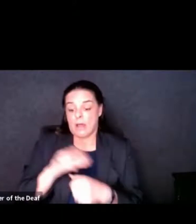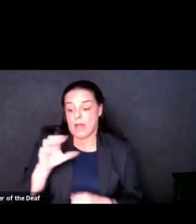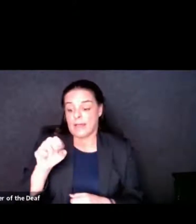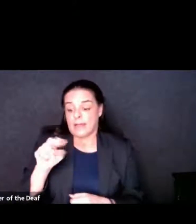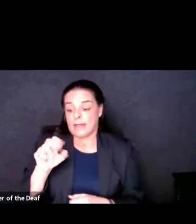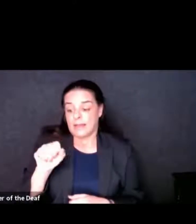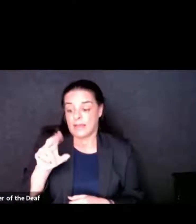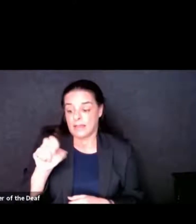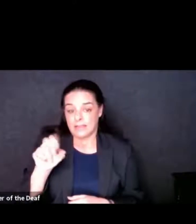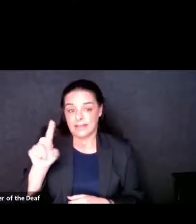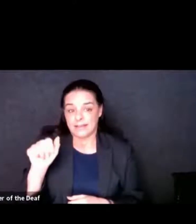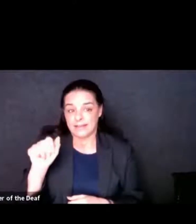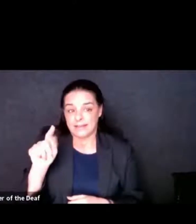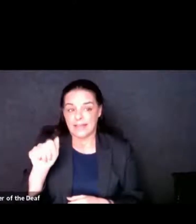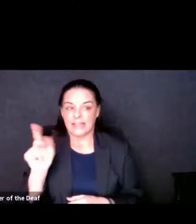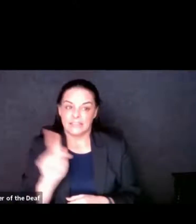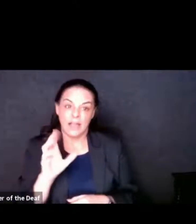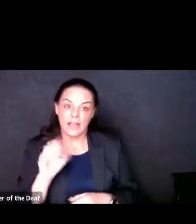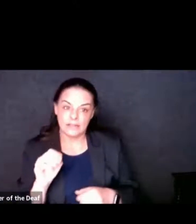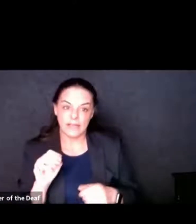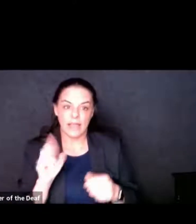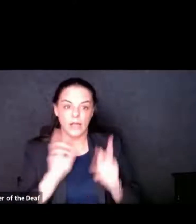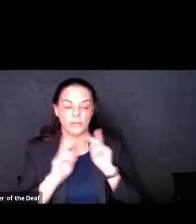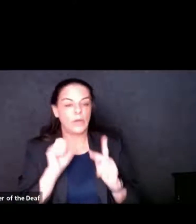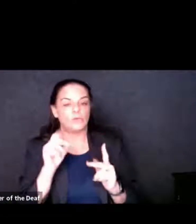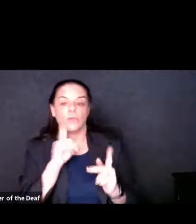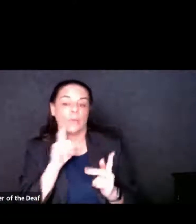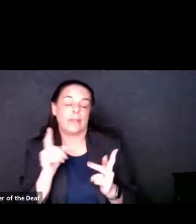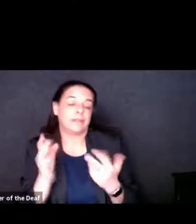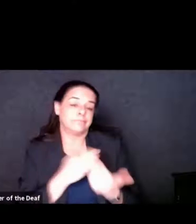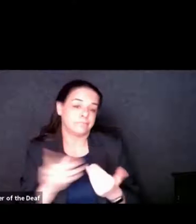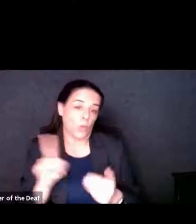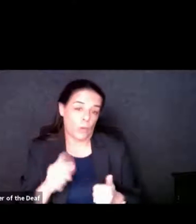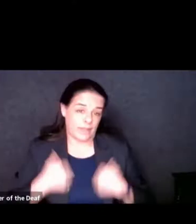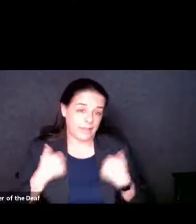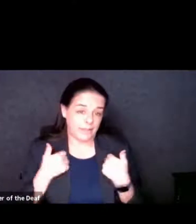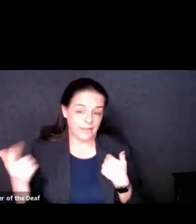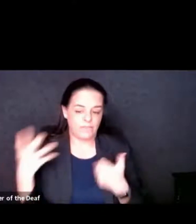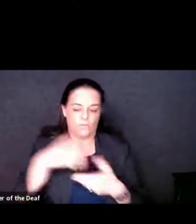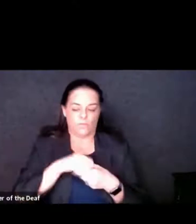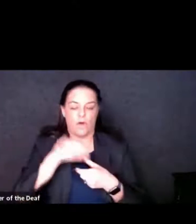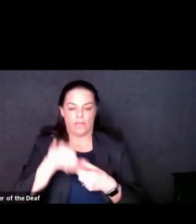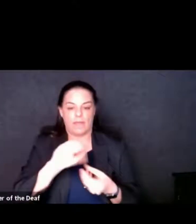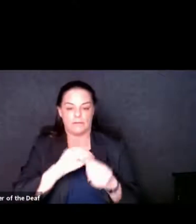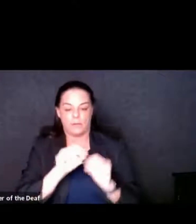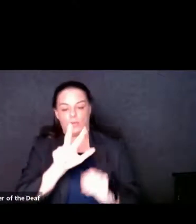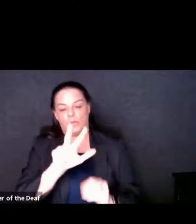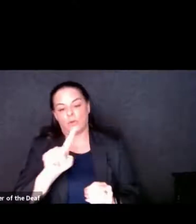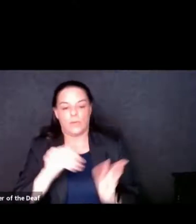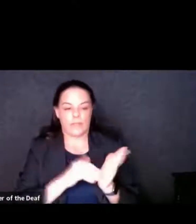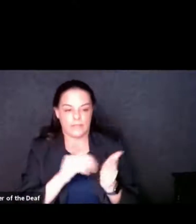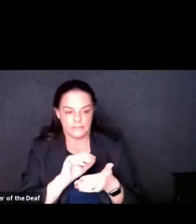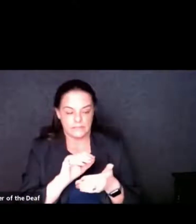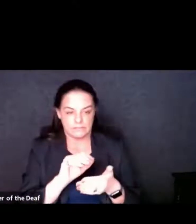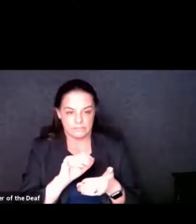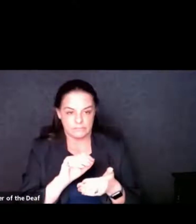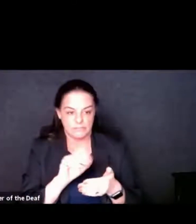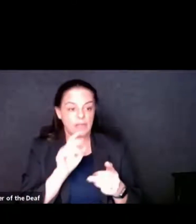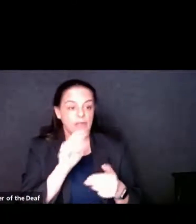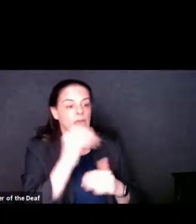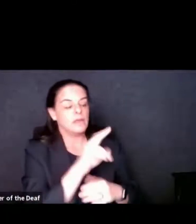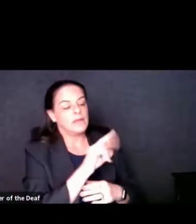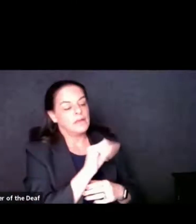County residents. So it would be no matter where they live, they're in that 31,000 number. From Vincent with Knox News, you mentioned